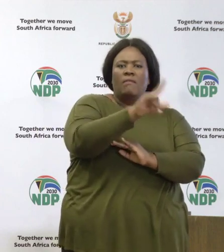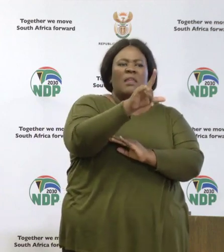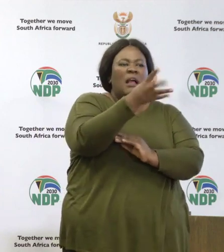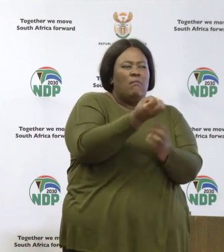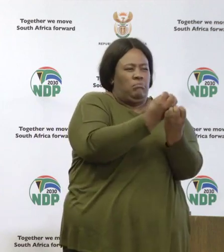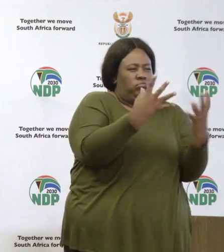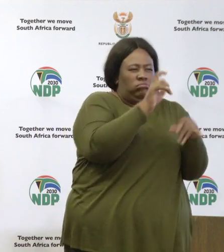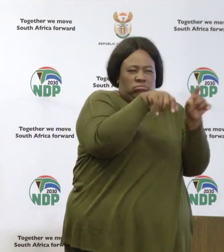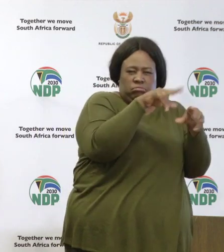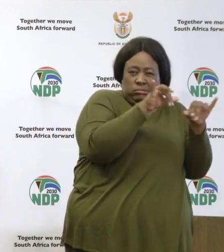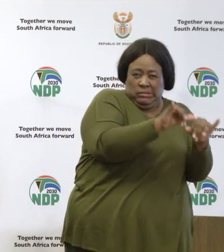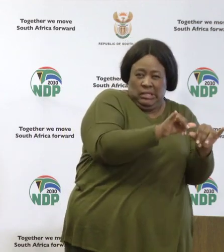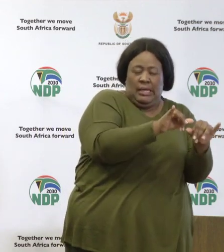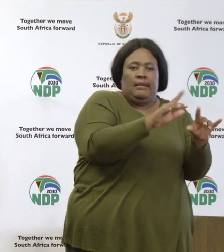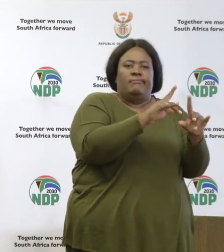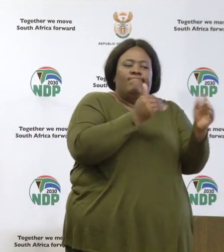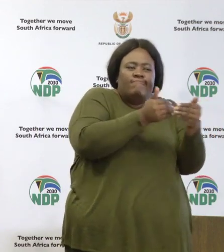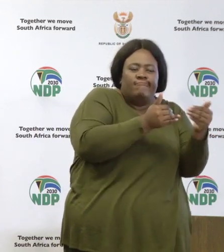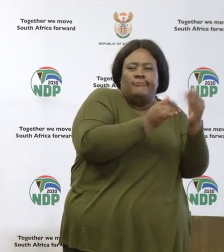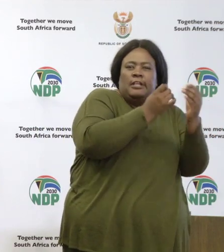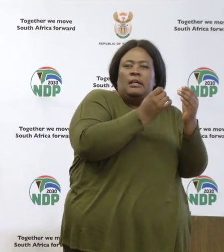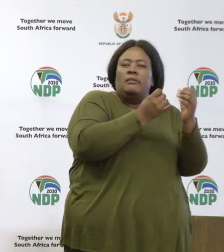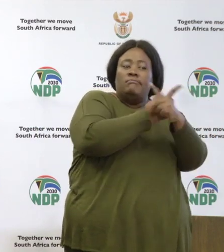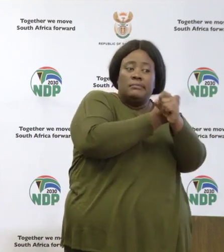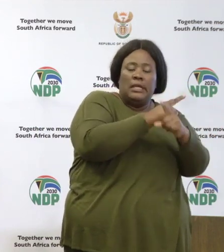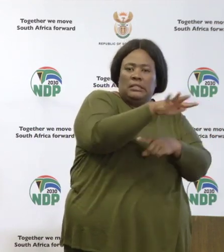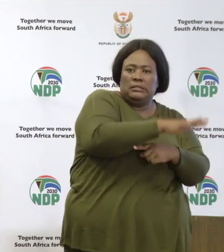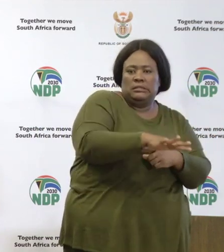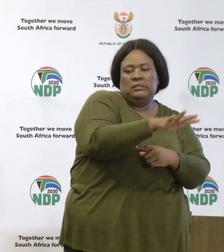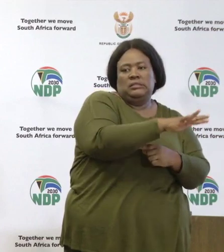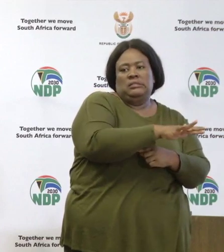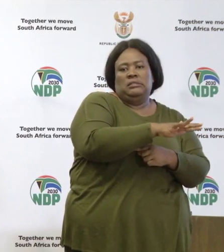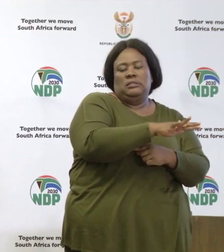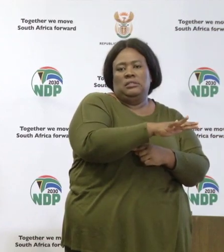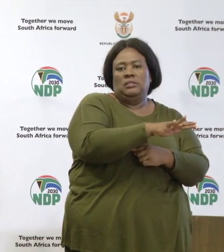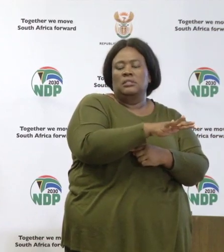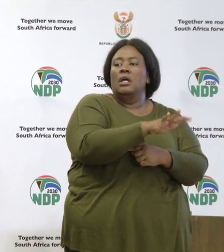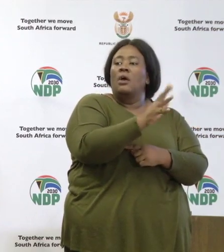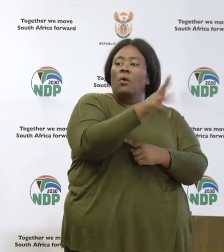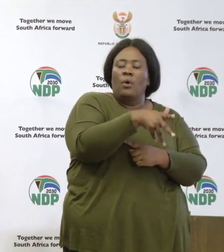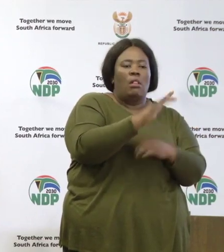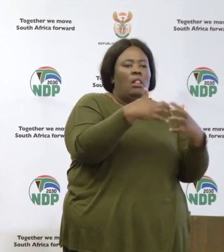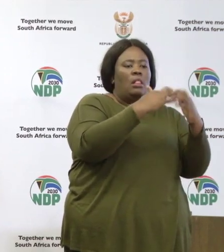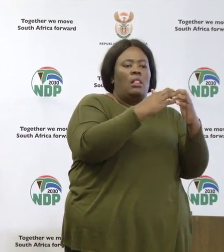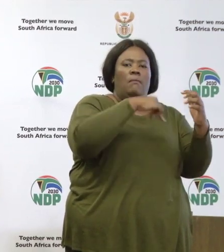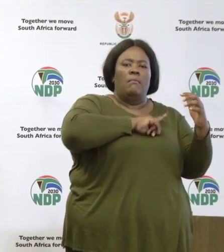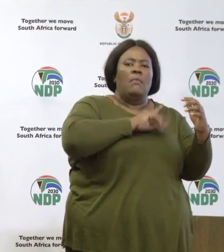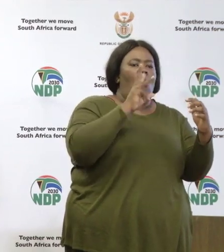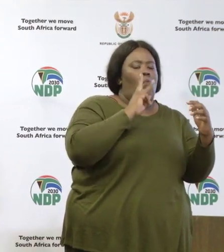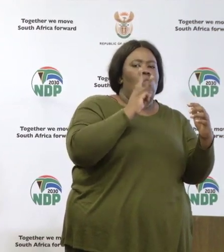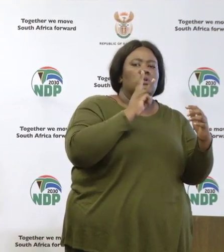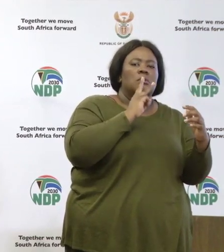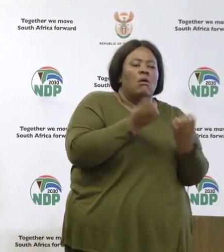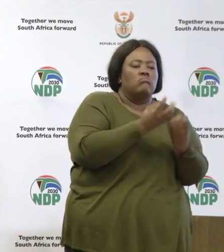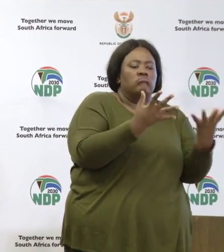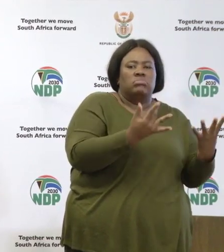places, around taxi ranks and etc., where we've put up our water supply